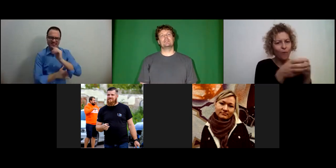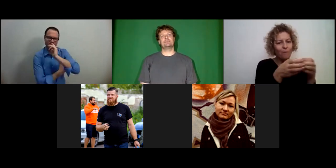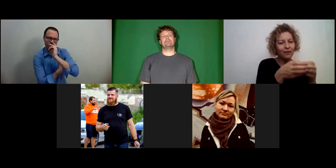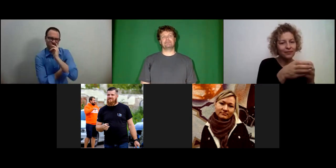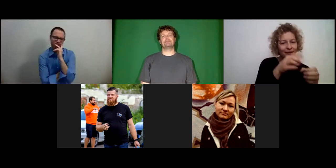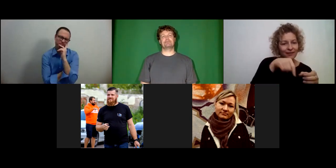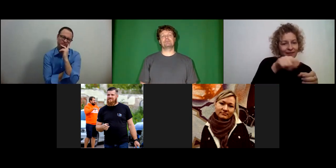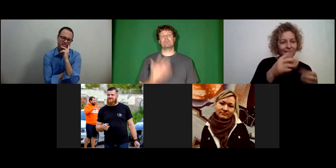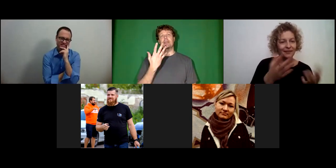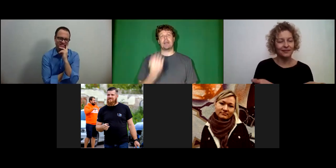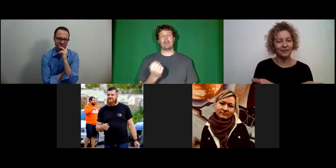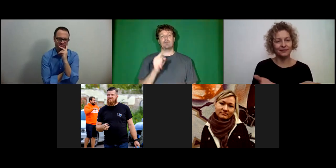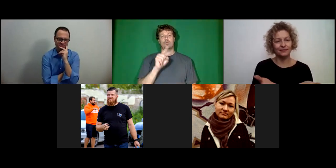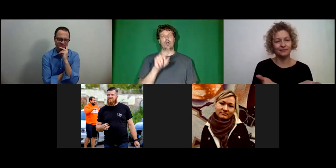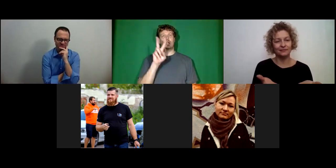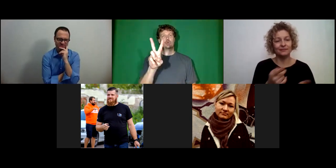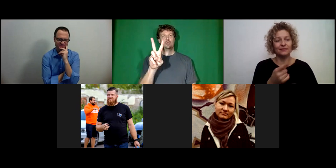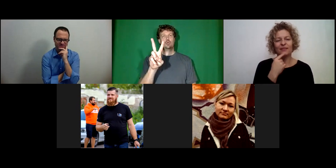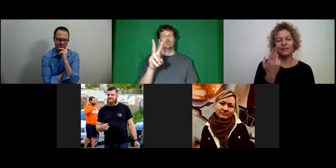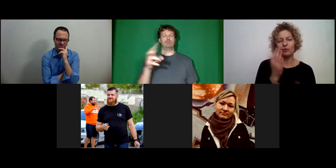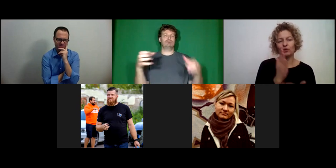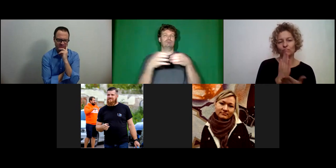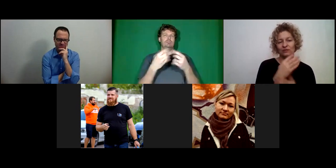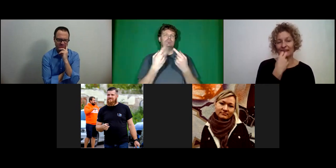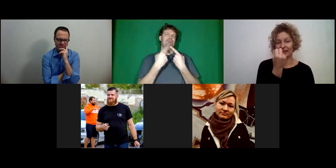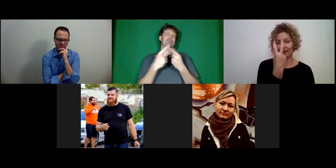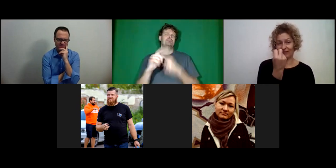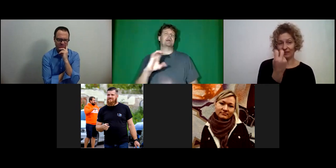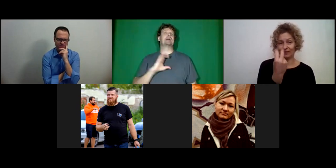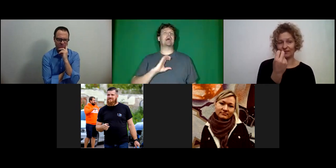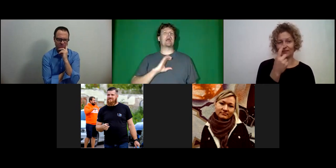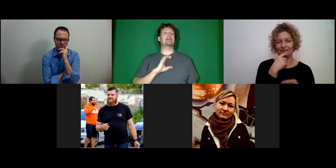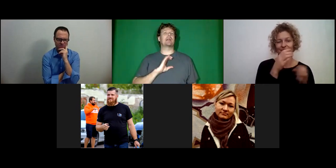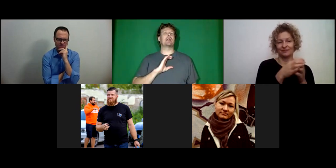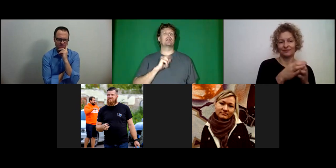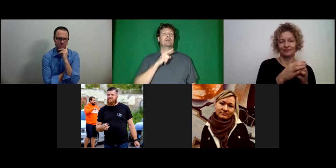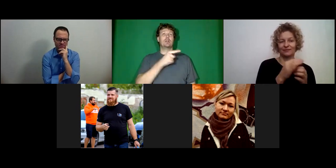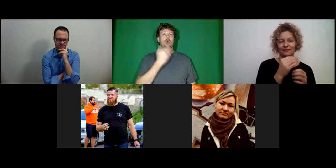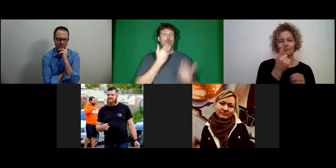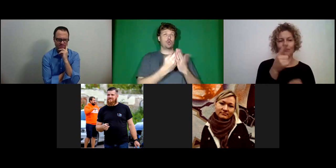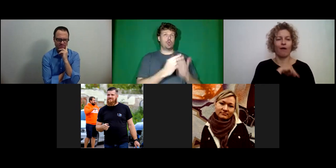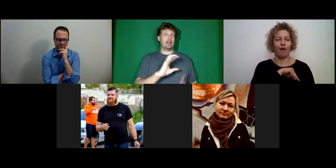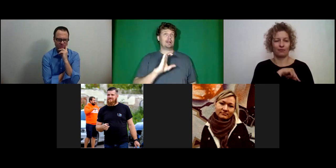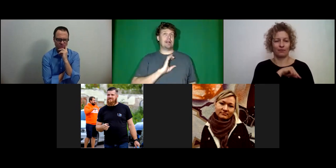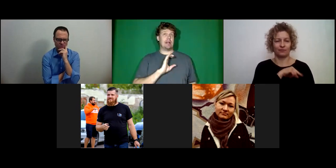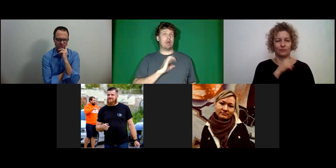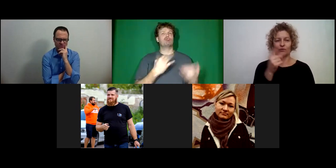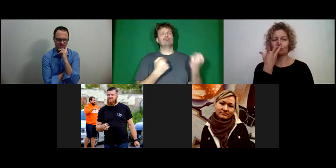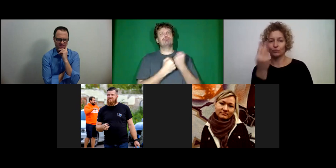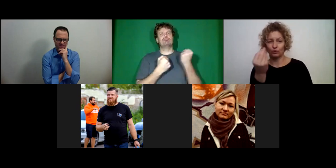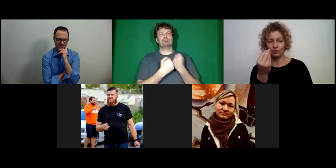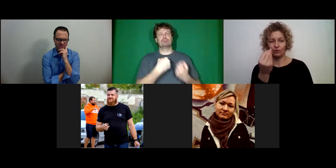after the other. And how do you feel about the support you got? Yeah, there are 12